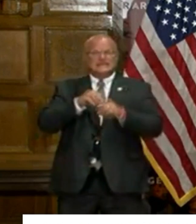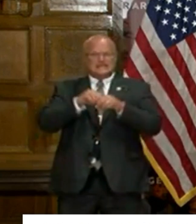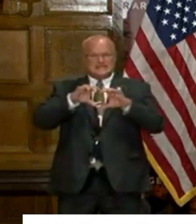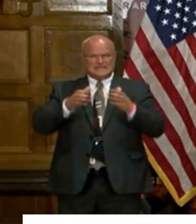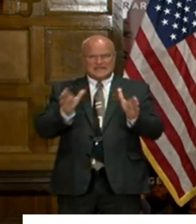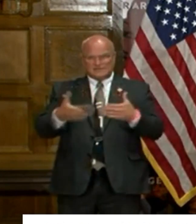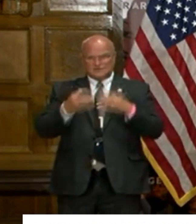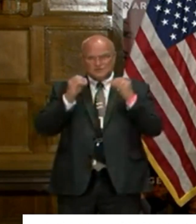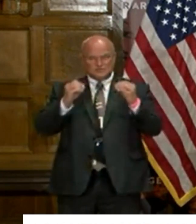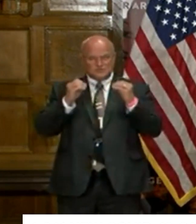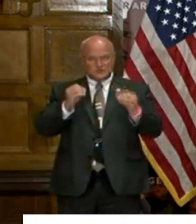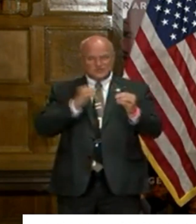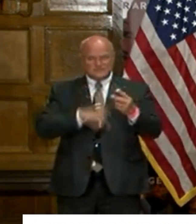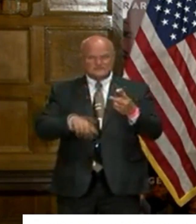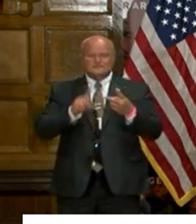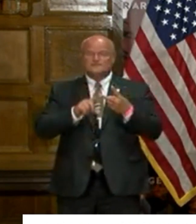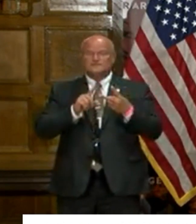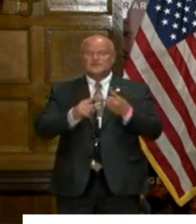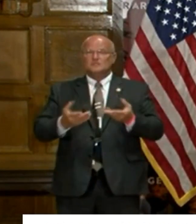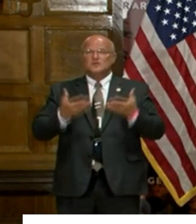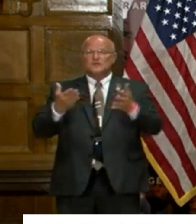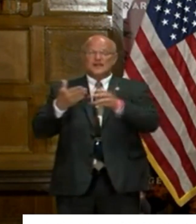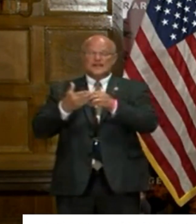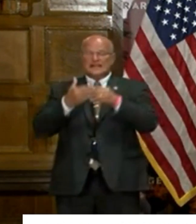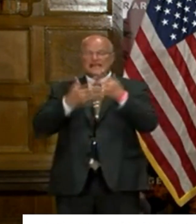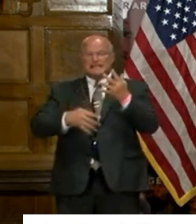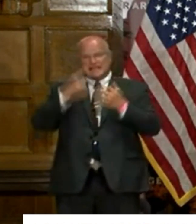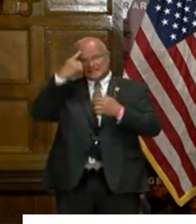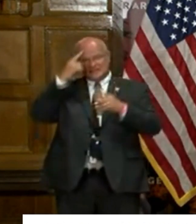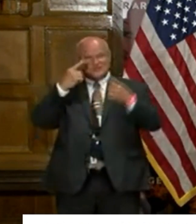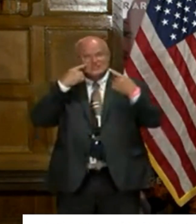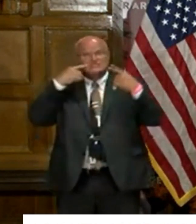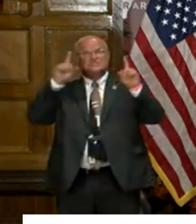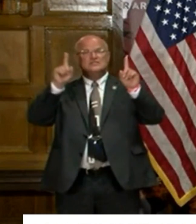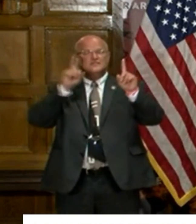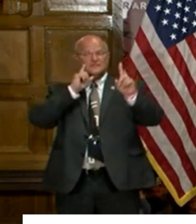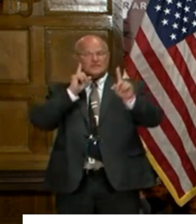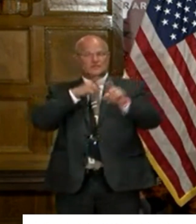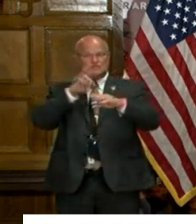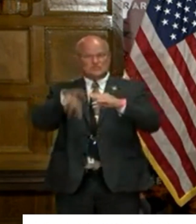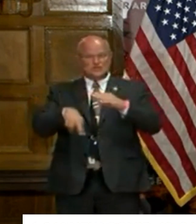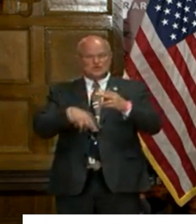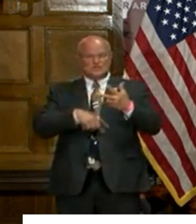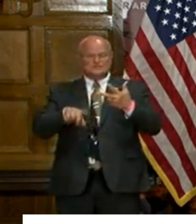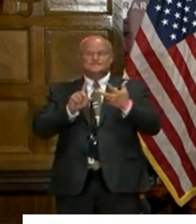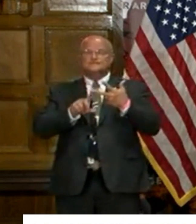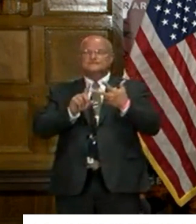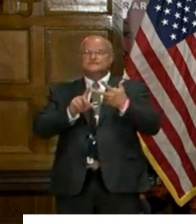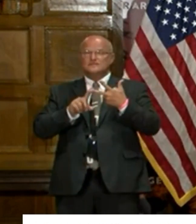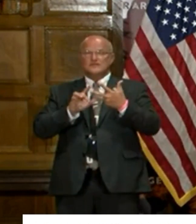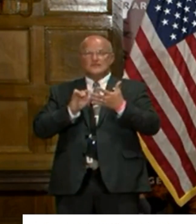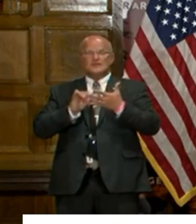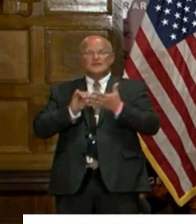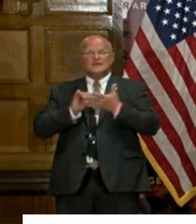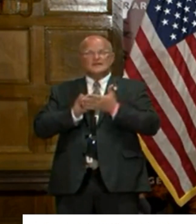instruction. Secondly, what they're providing are guidelines to achieve that result. And thirdly, that